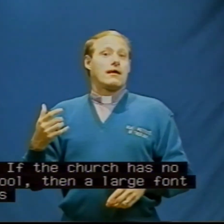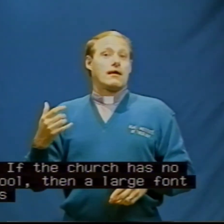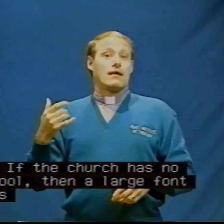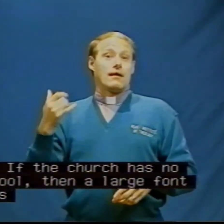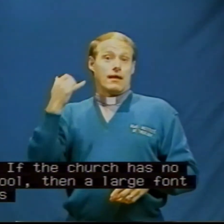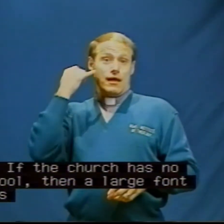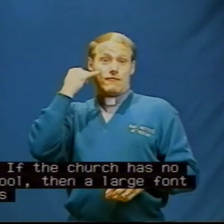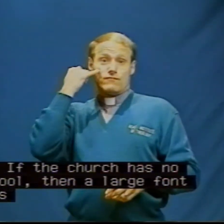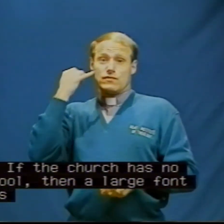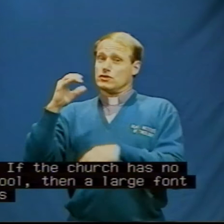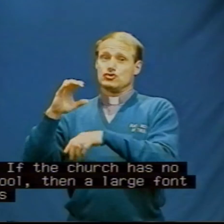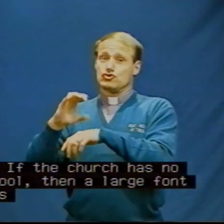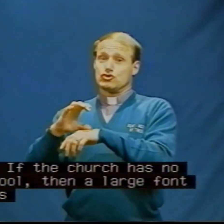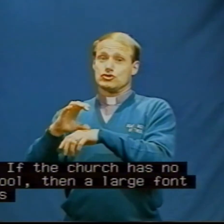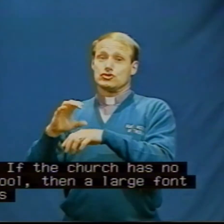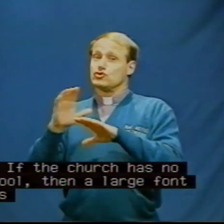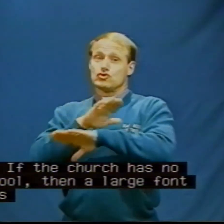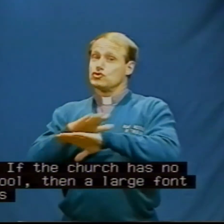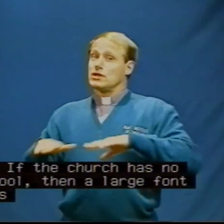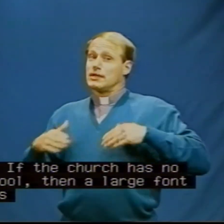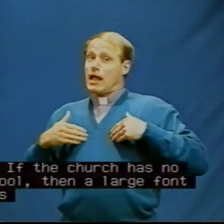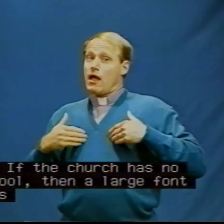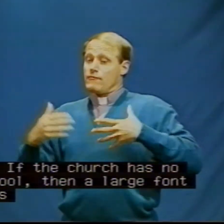If the church has no pool, then a large font